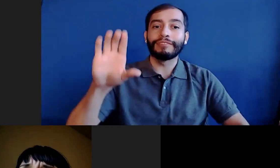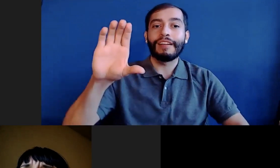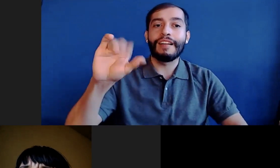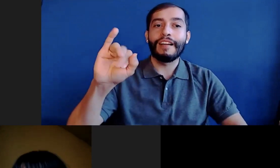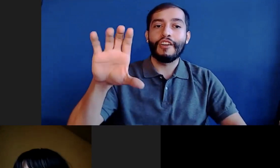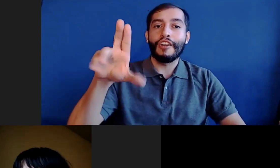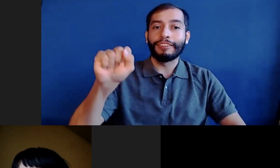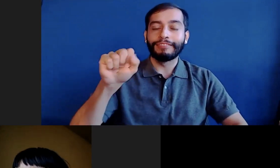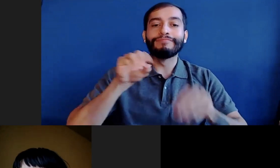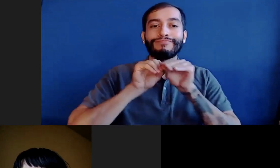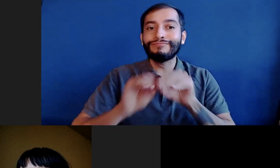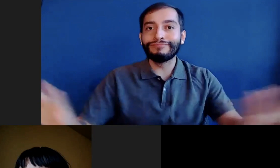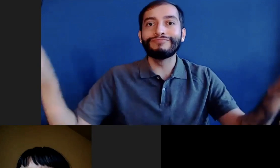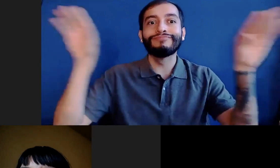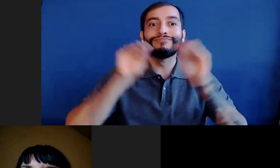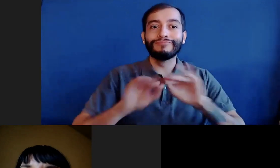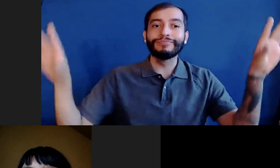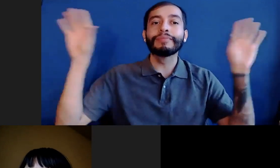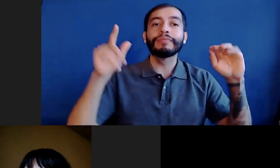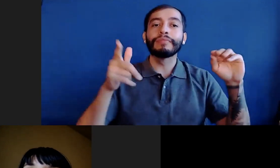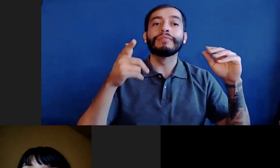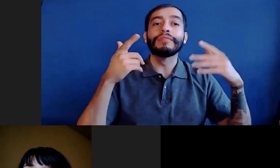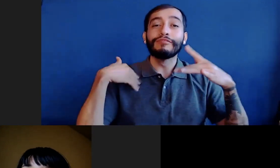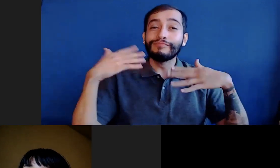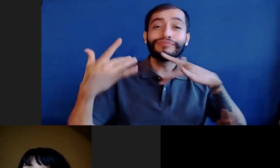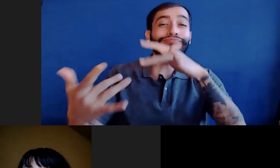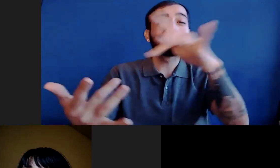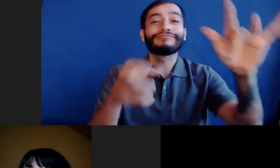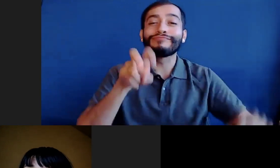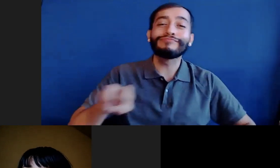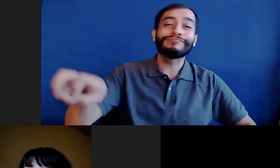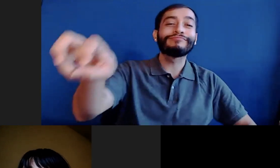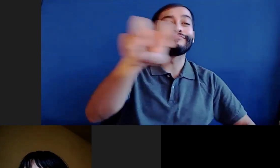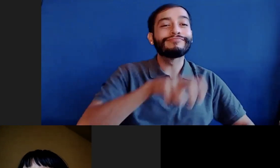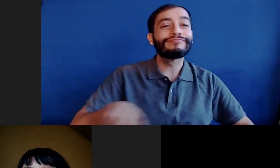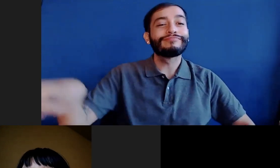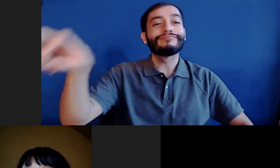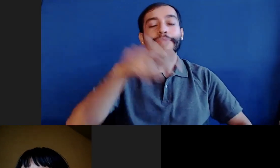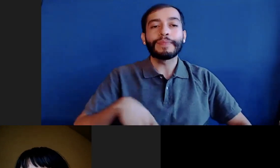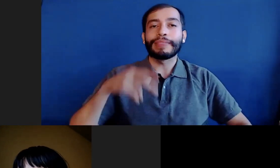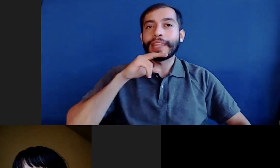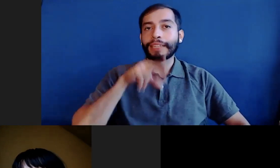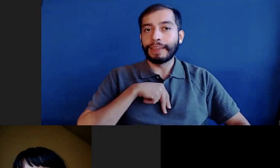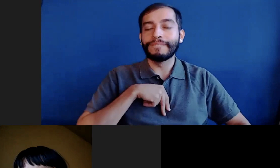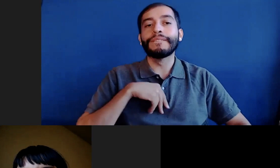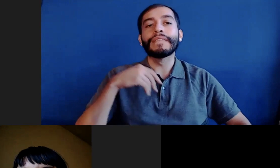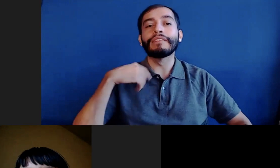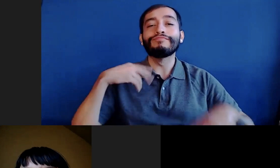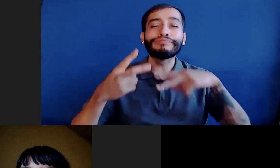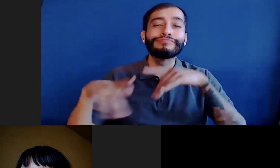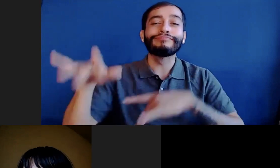went on tour. We got to tour through all of Vietnam after that with that show of international